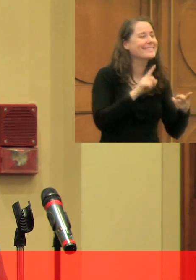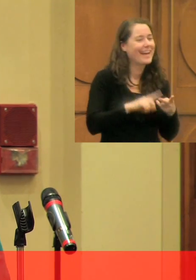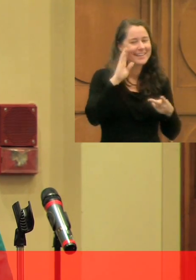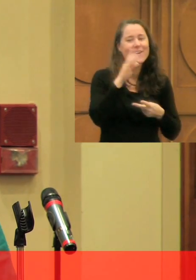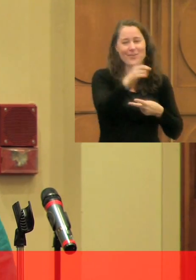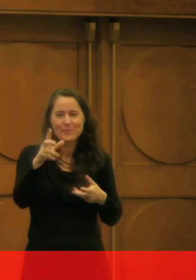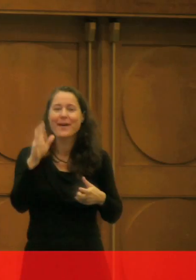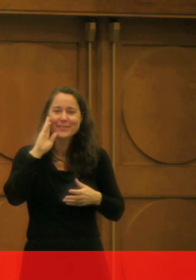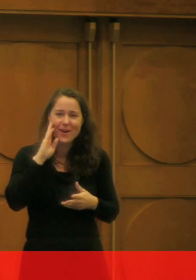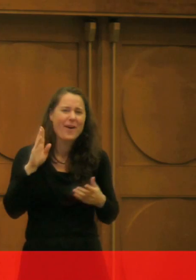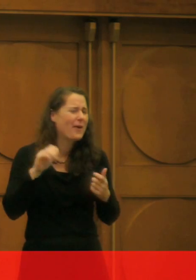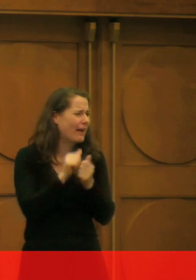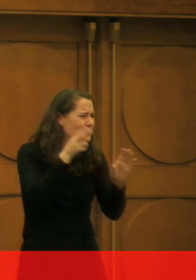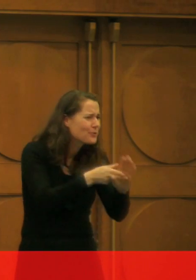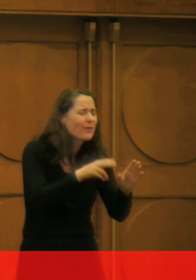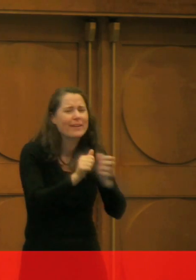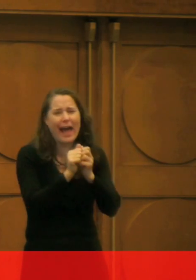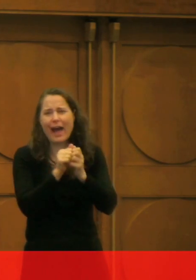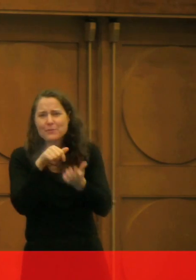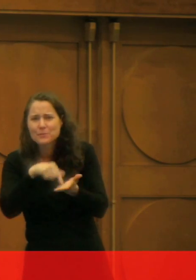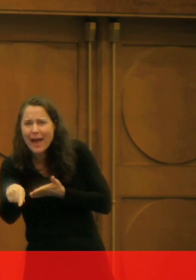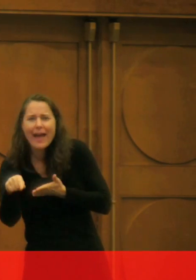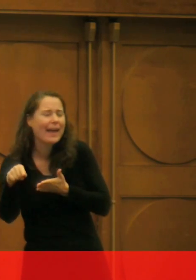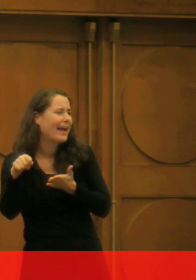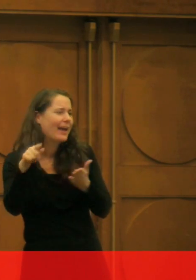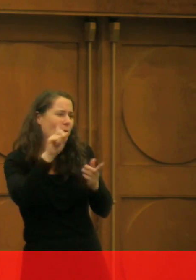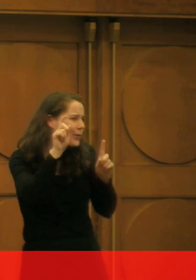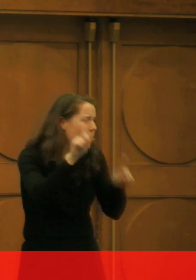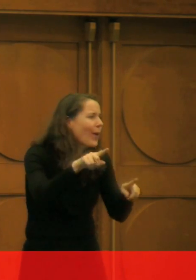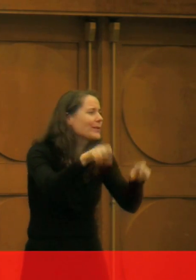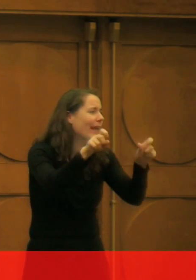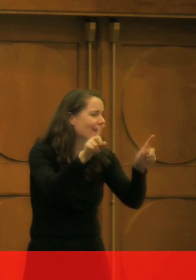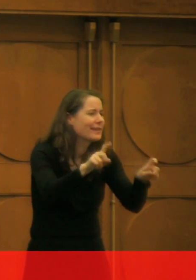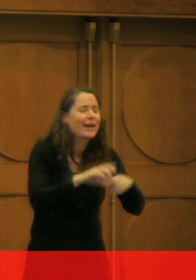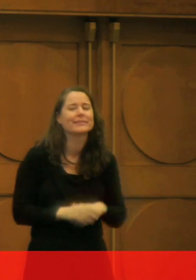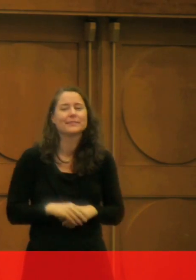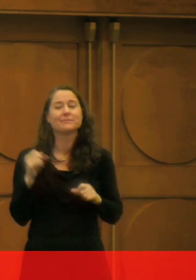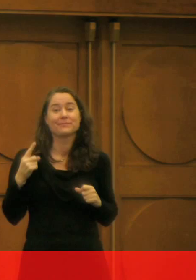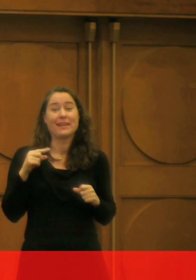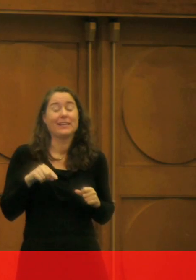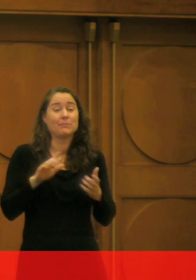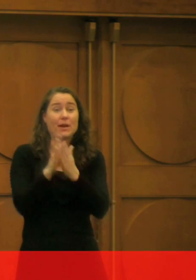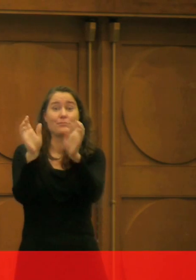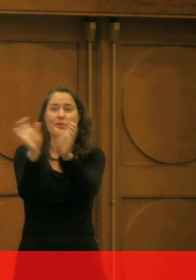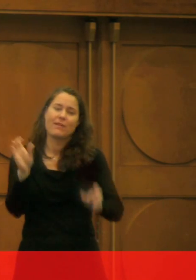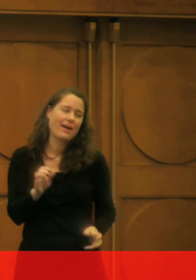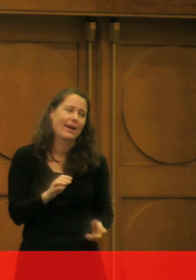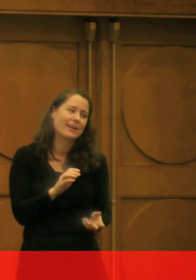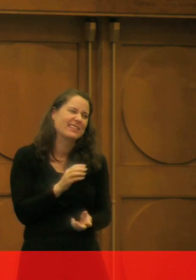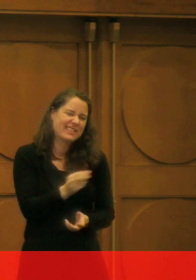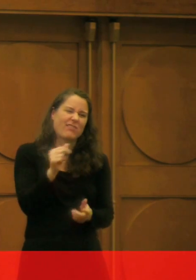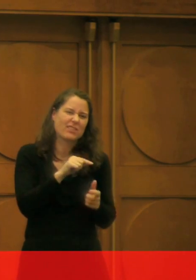go, right? Okay, I'm going to tell you that. So prerequisites, it's a process. It's not just one thing. So first, we are going